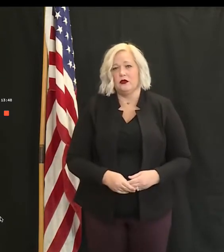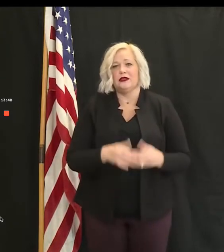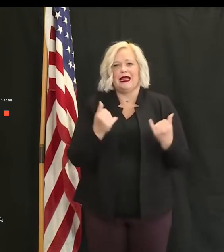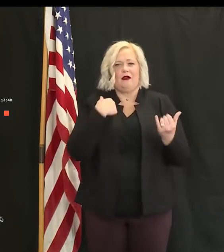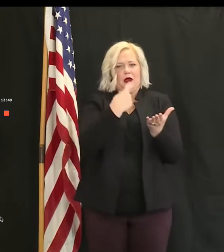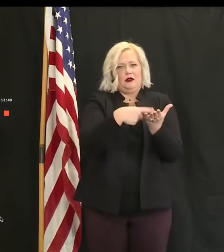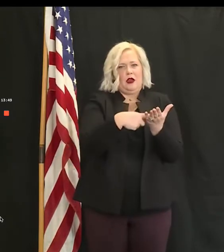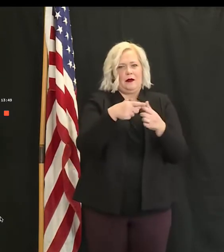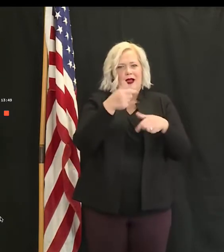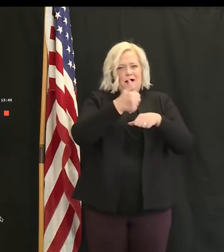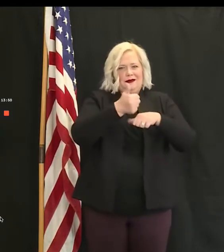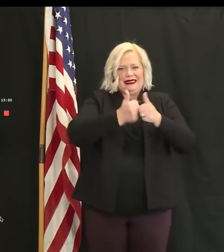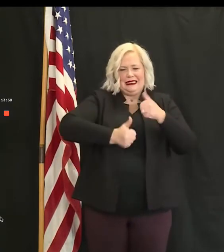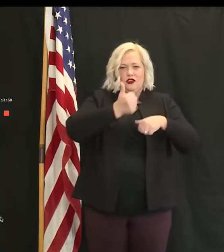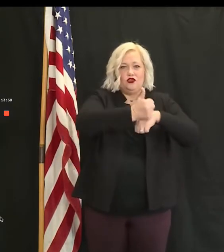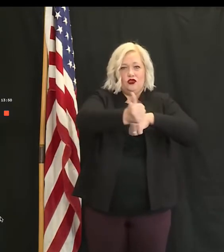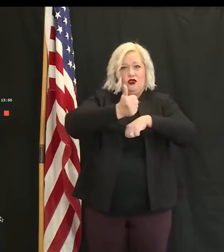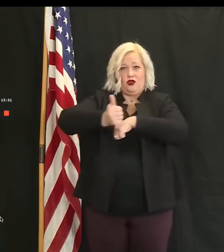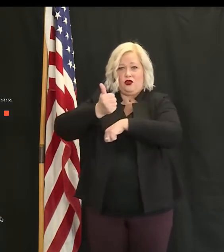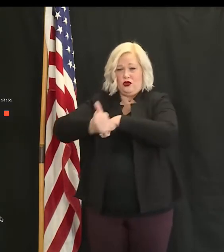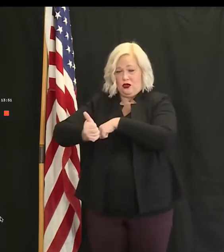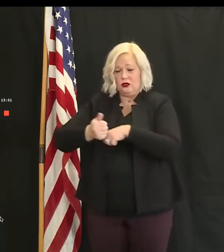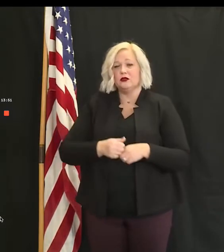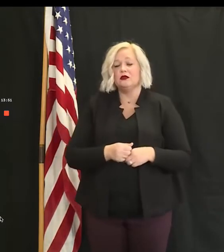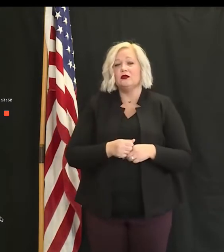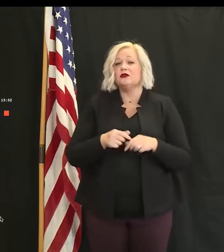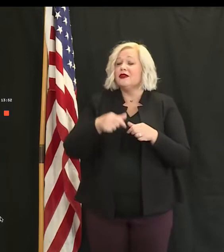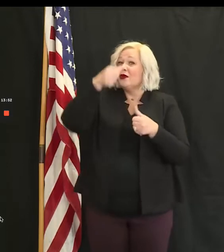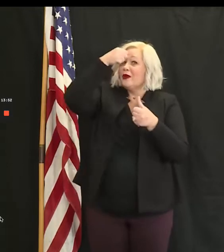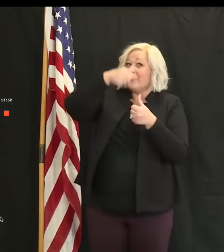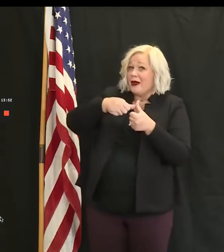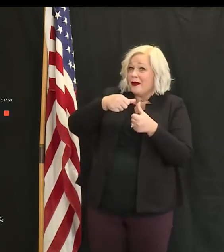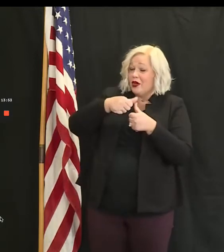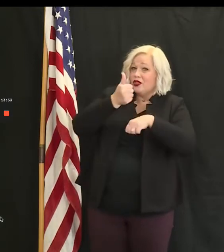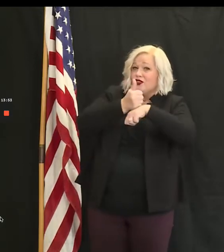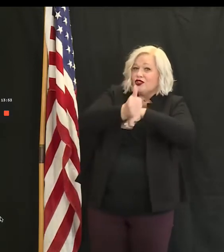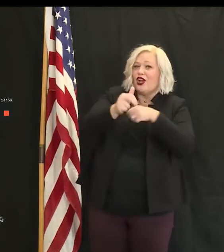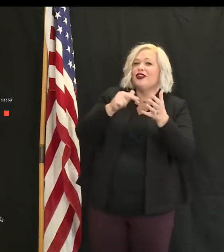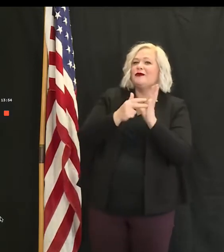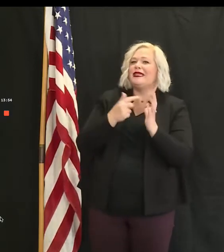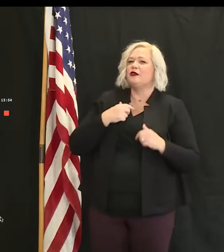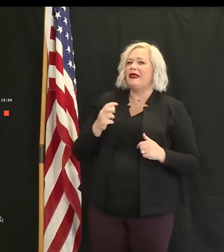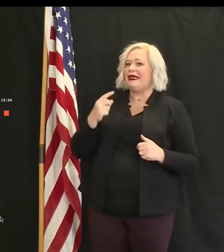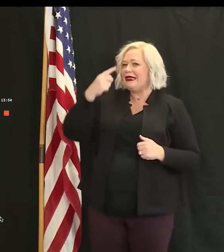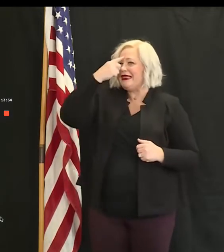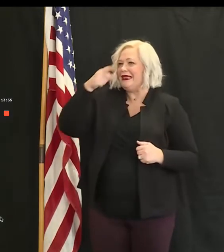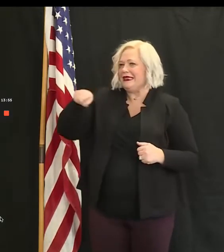indictments. It is important to remind everyone that a criminal charge is merely an allegation,